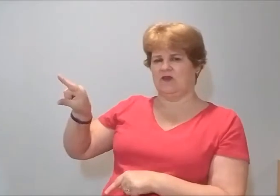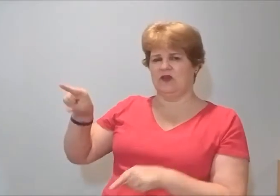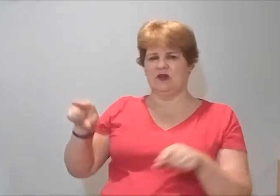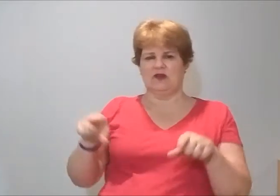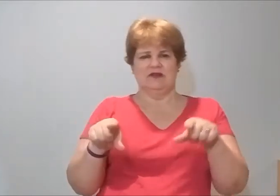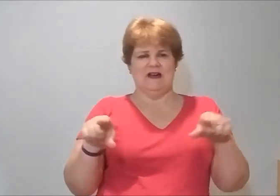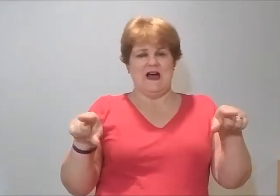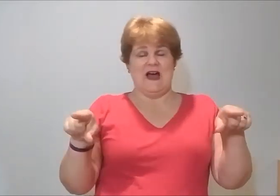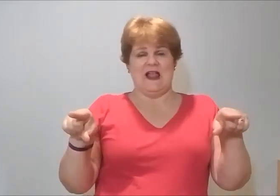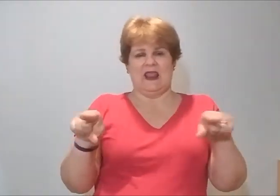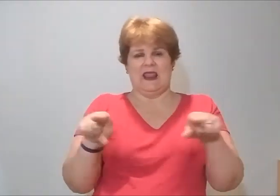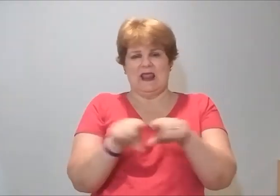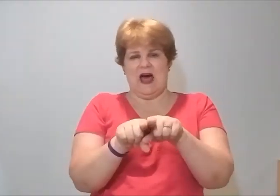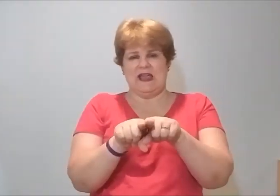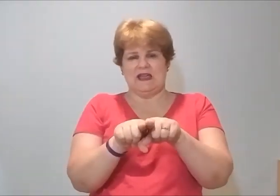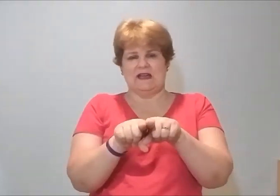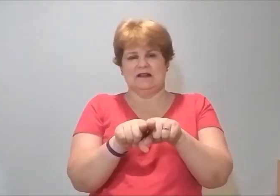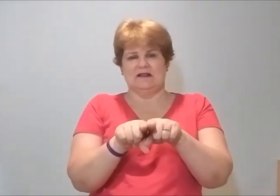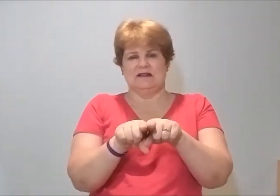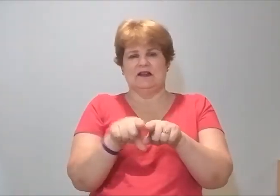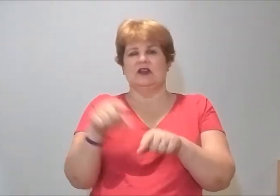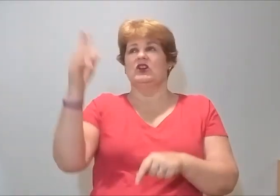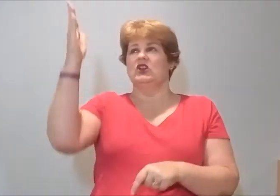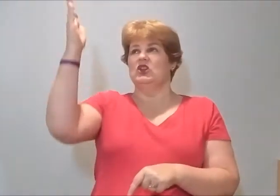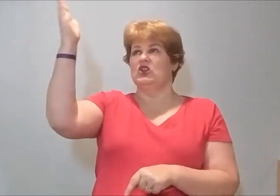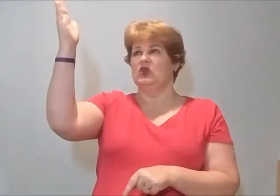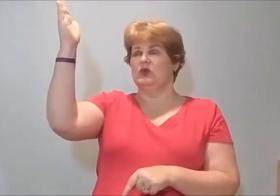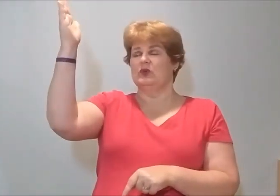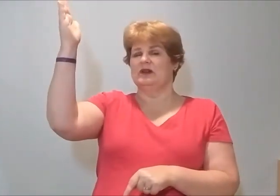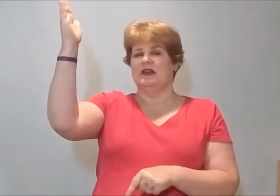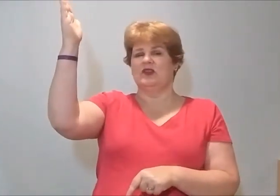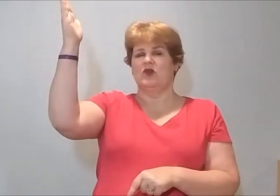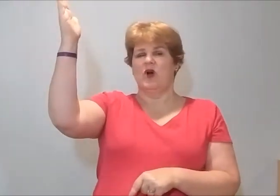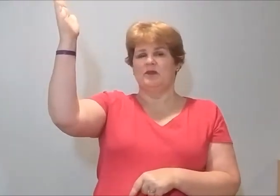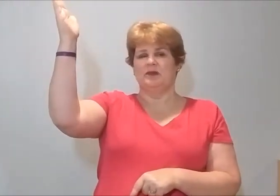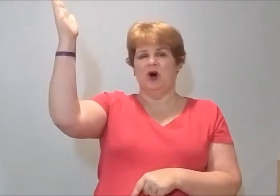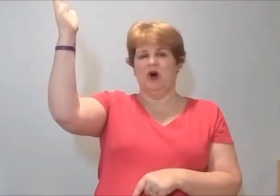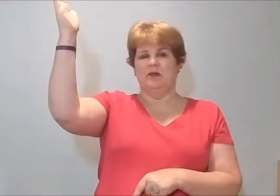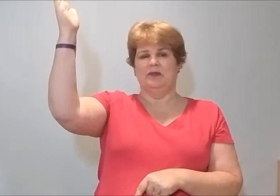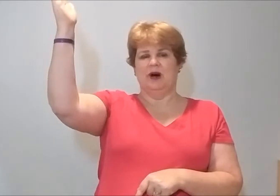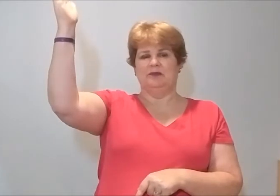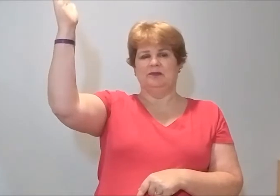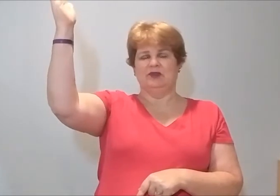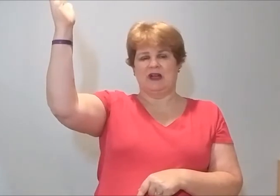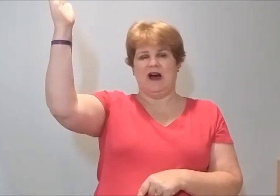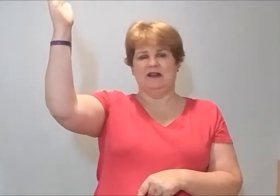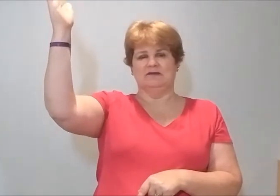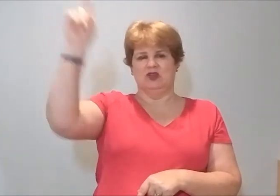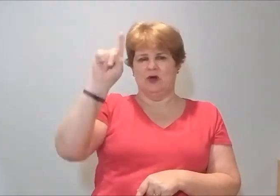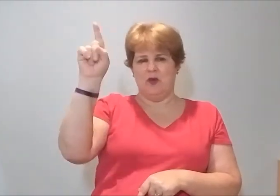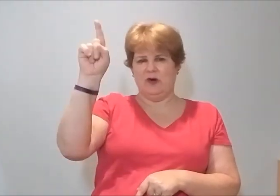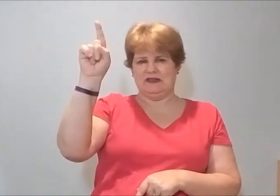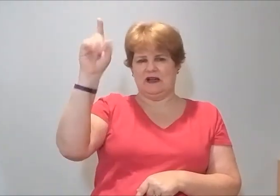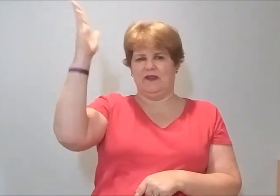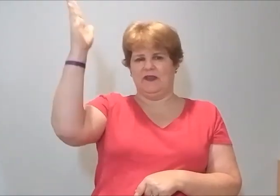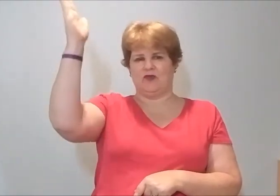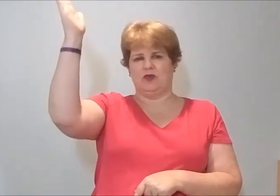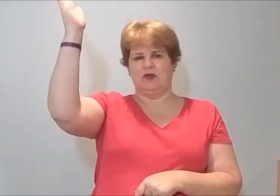finger, like you. And you open palm up to God. You don't point to God, that's rude.